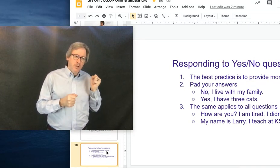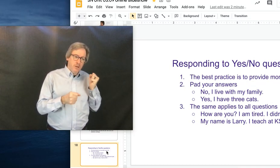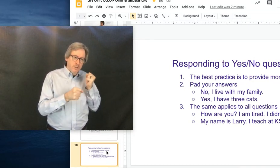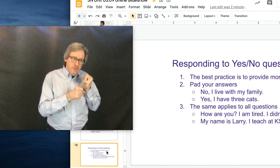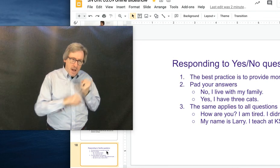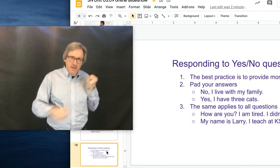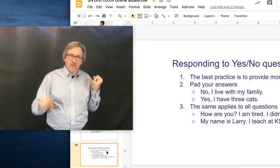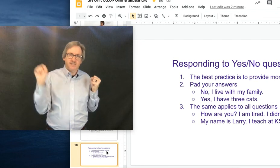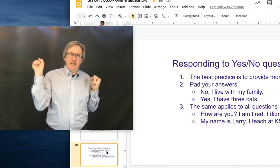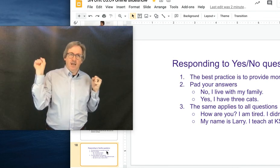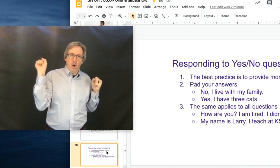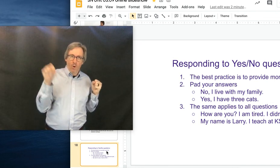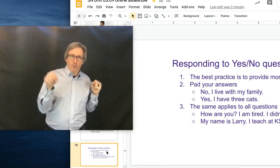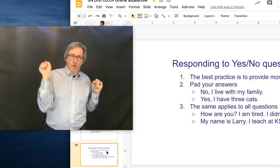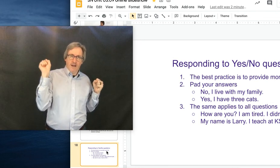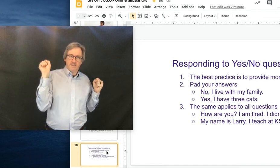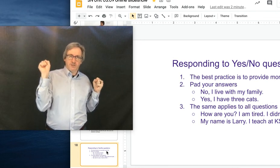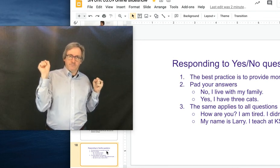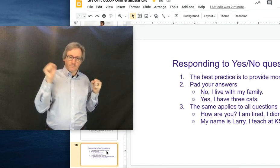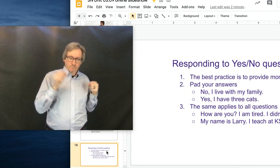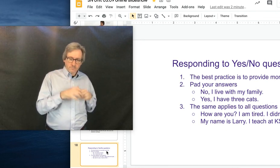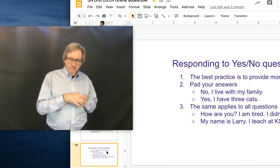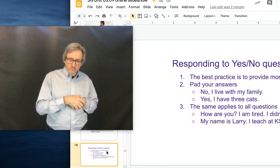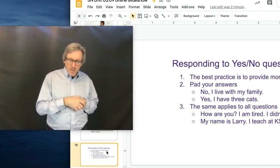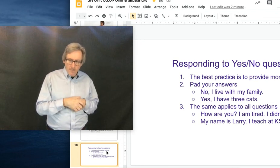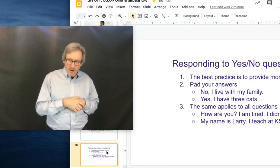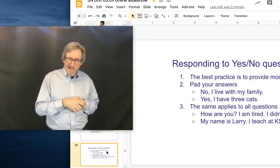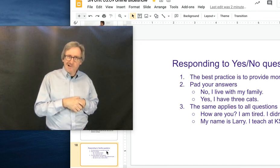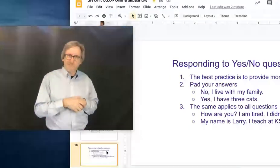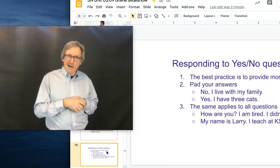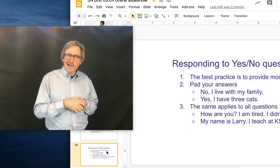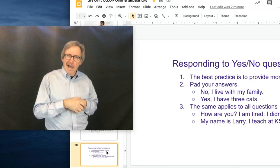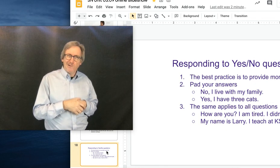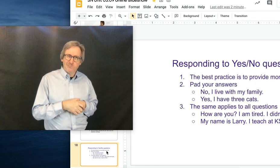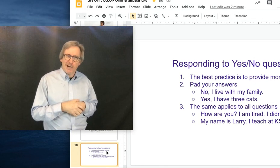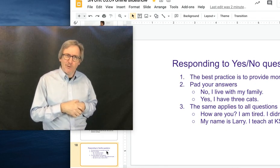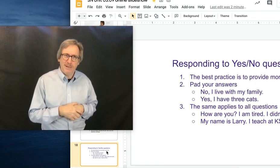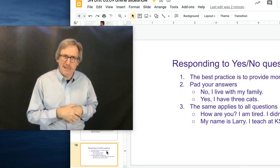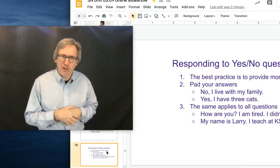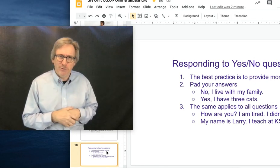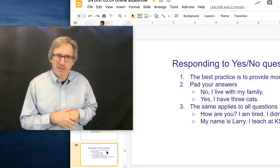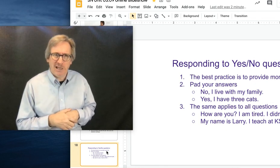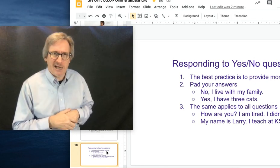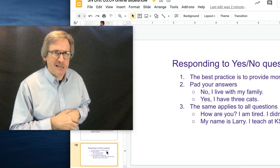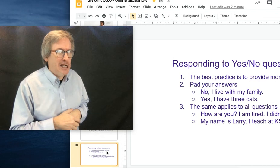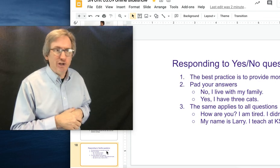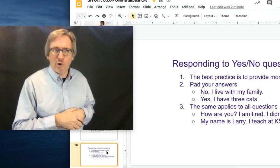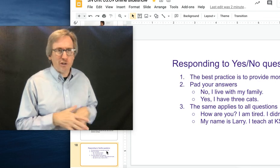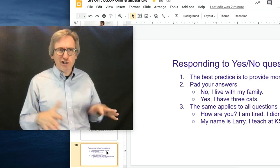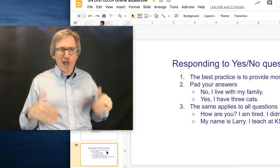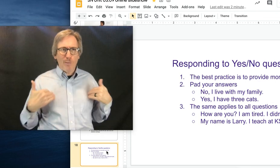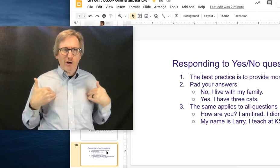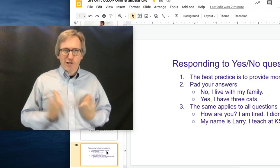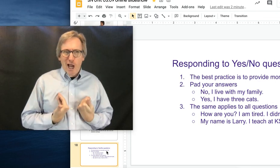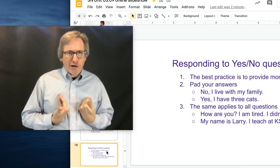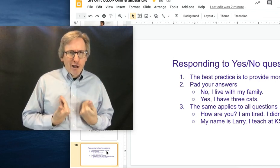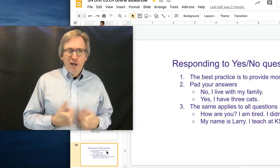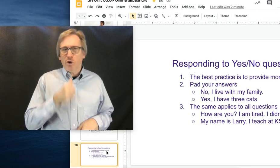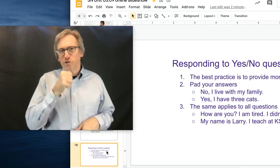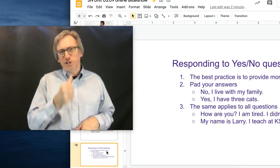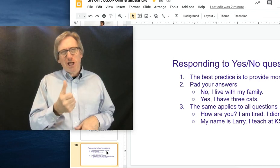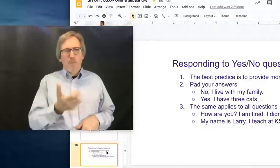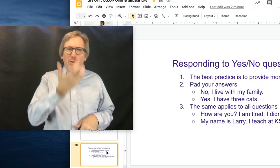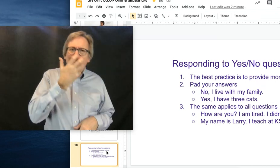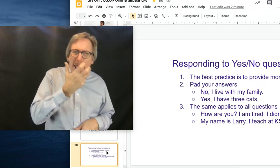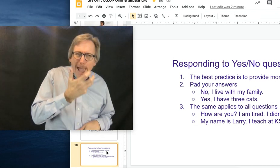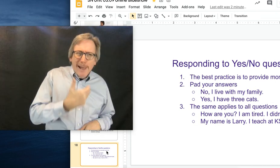to not just saying a one-word answer. Around right now is when I would be telling you in class, don't just tell me you're tired.